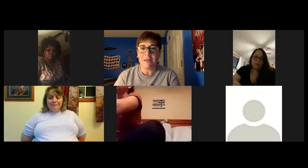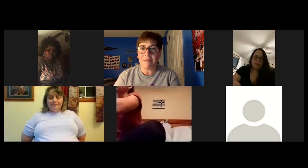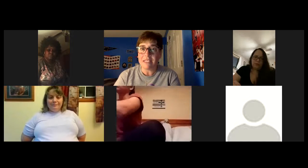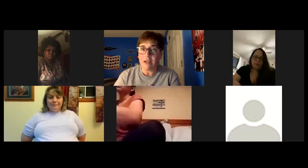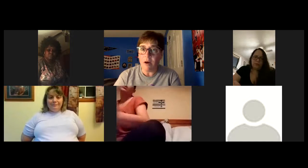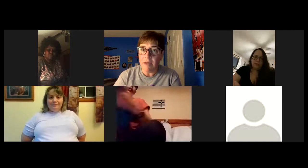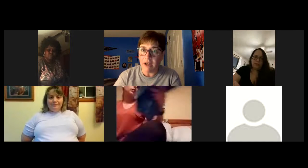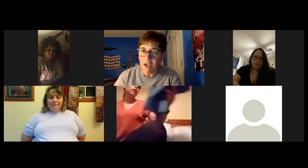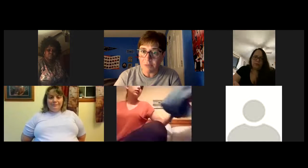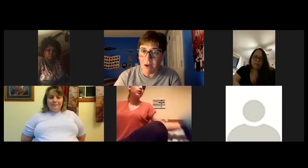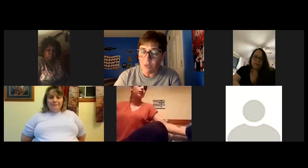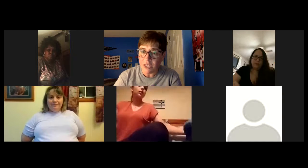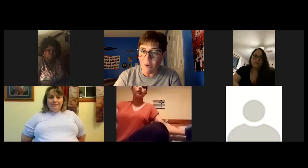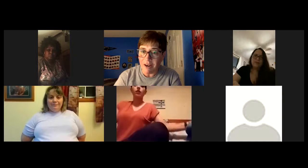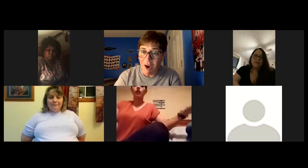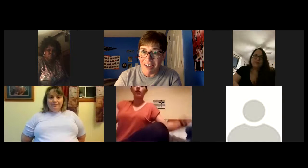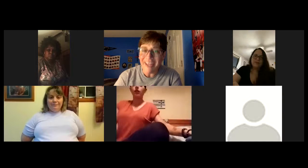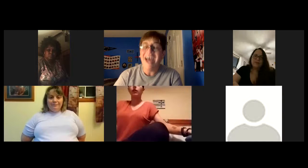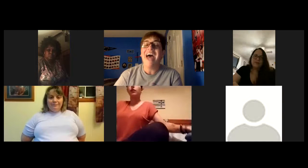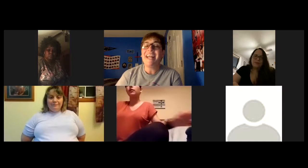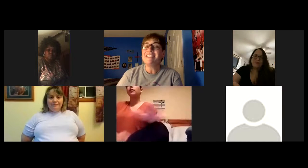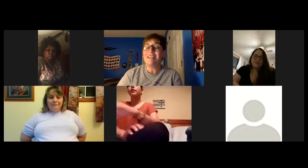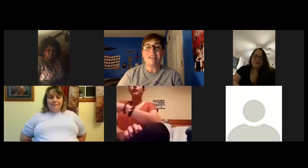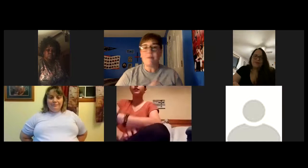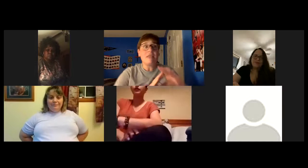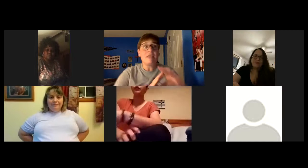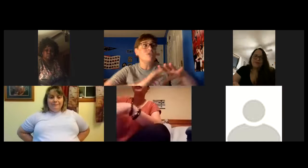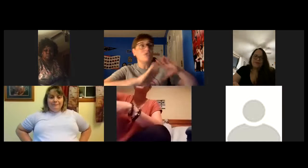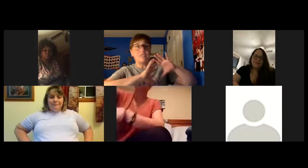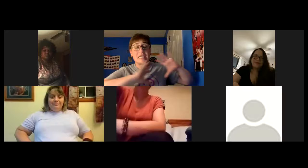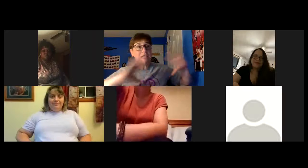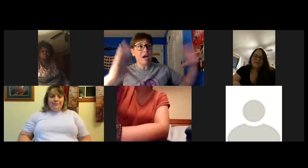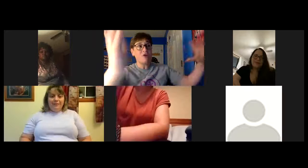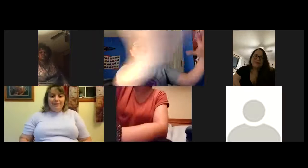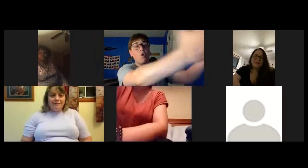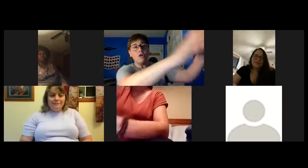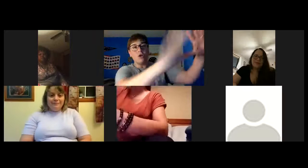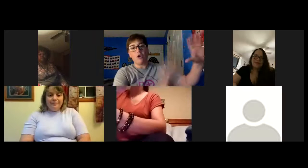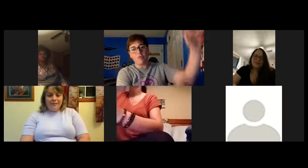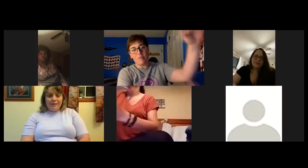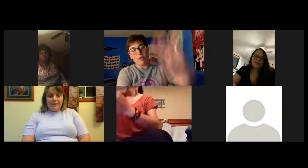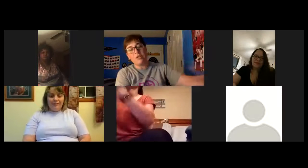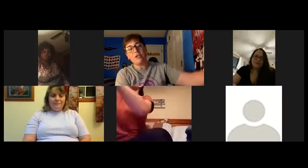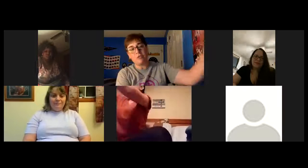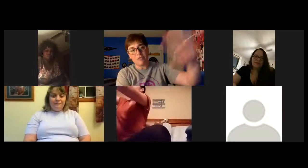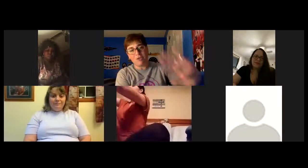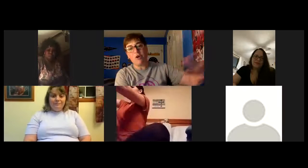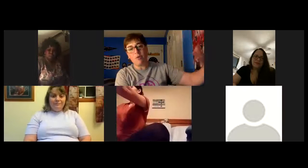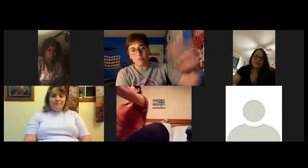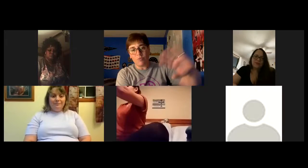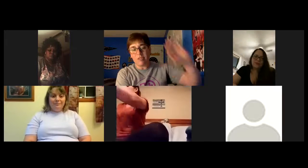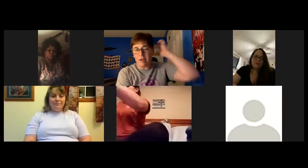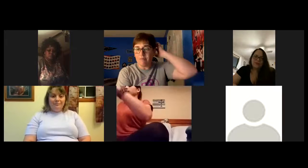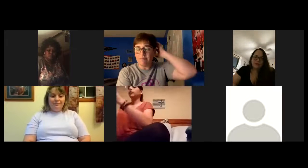looked back at me. He said, oh my gosh, Mom, what's going on? And I said, I mean, there was just the entire courtyard over by the windows, if you